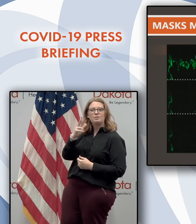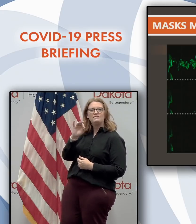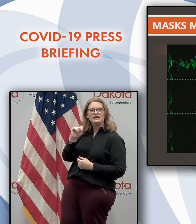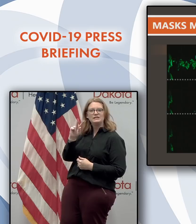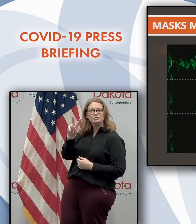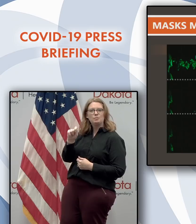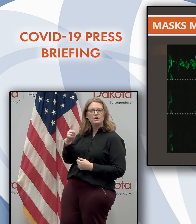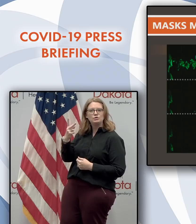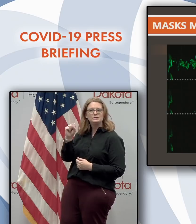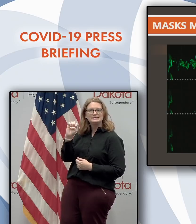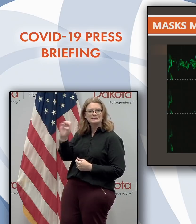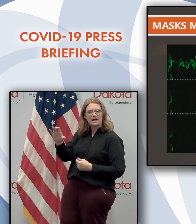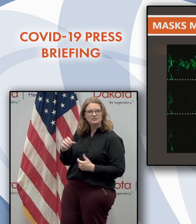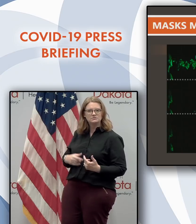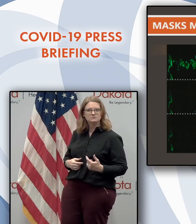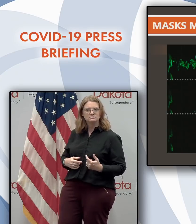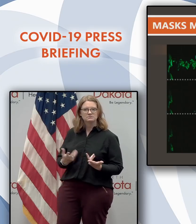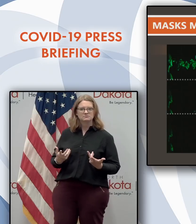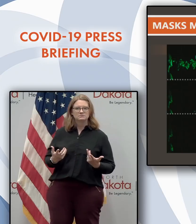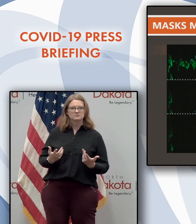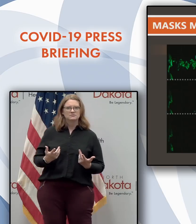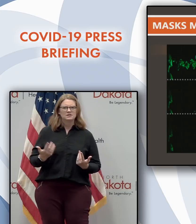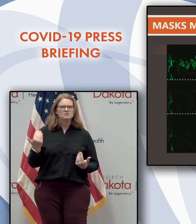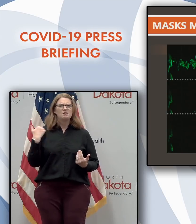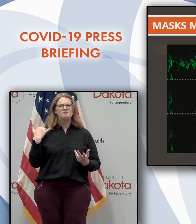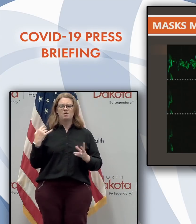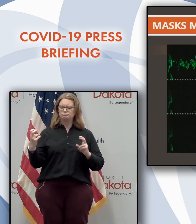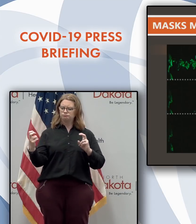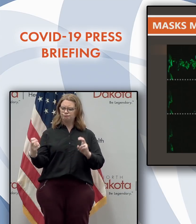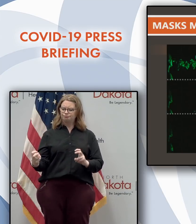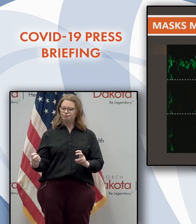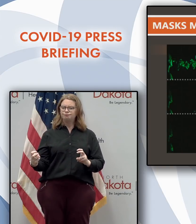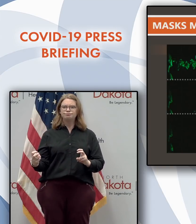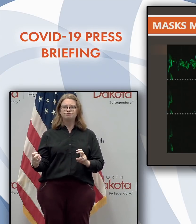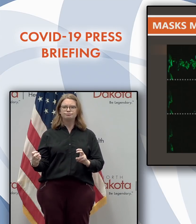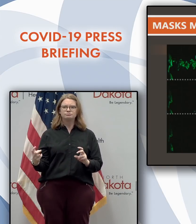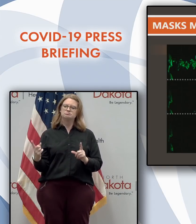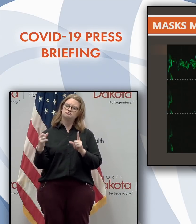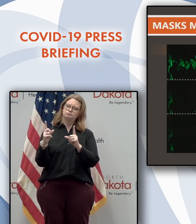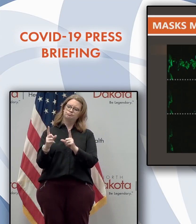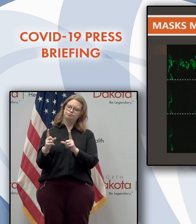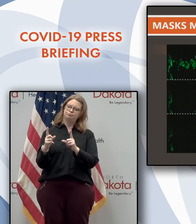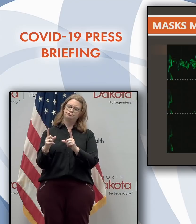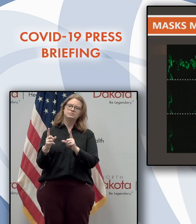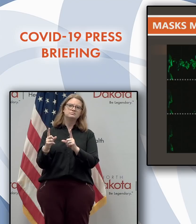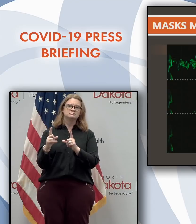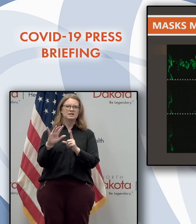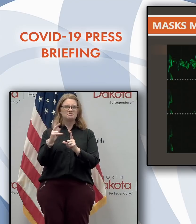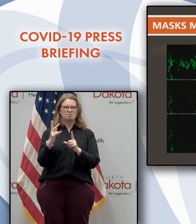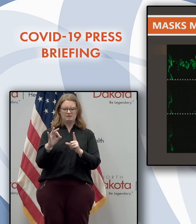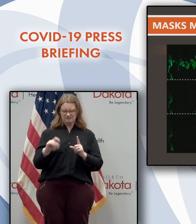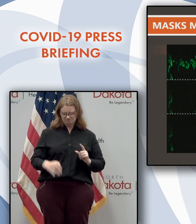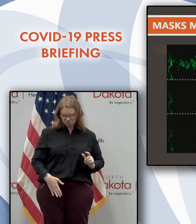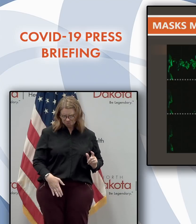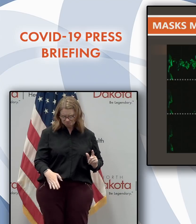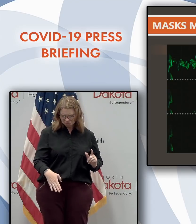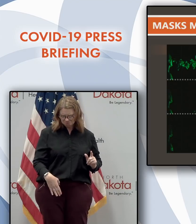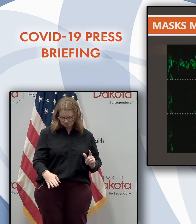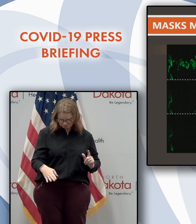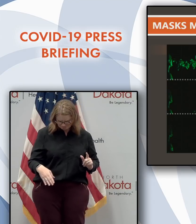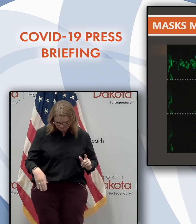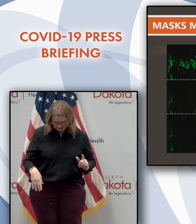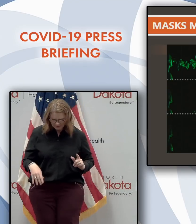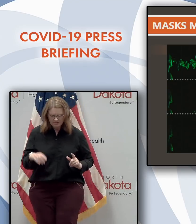the standard distance that we used to sit in conversation when you're in a large crowd would probably be at 3 feet or under.